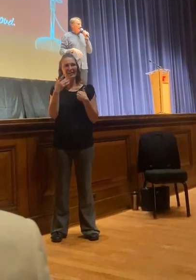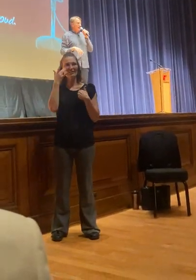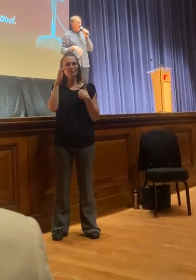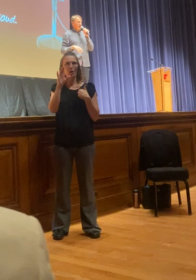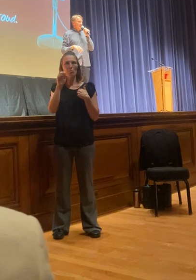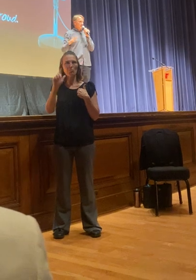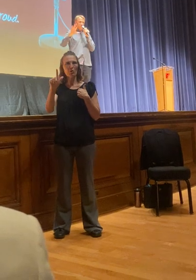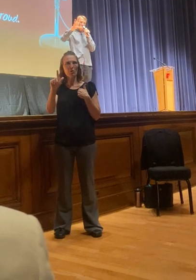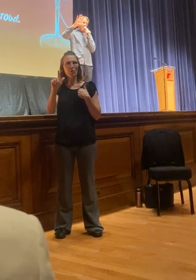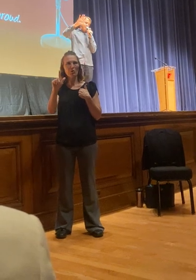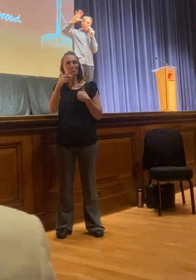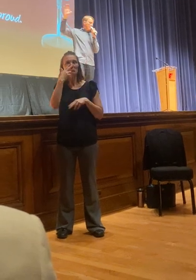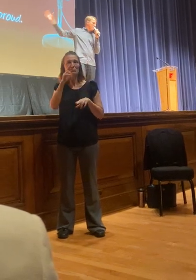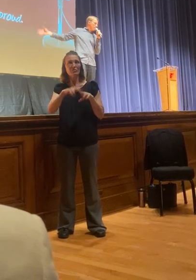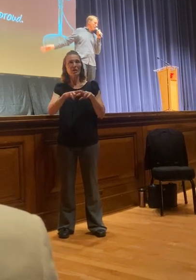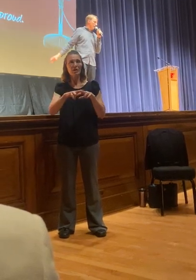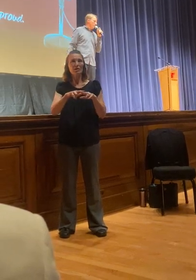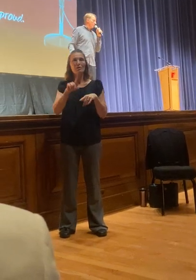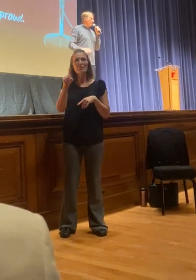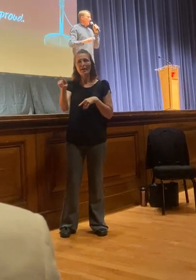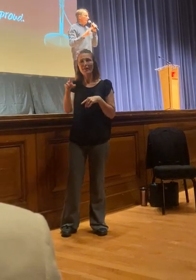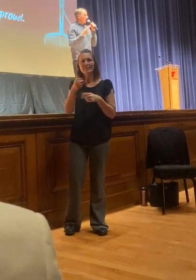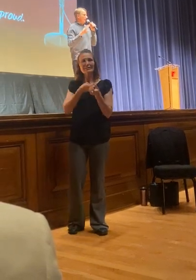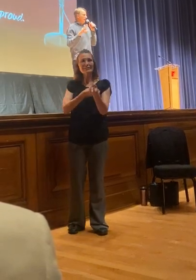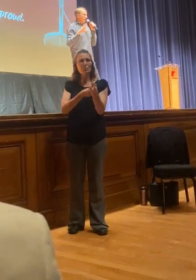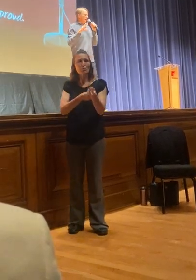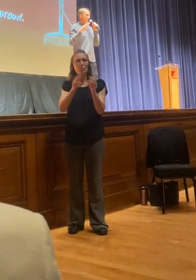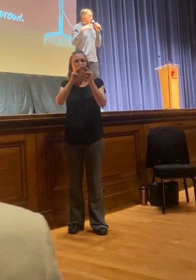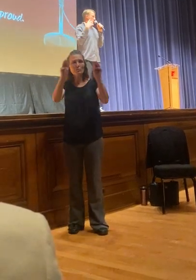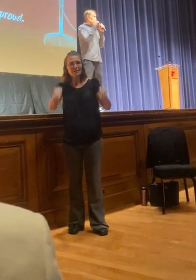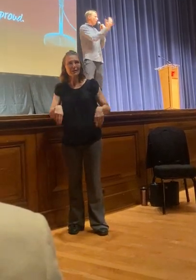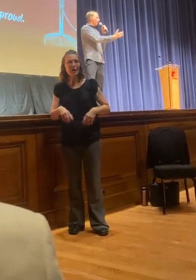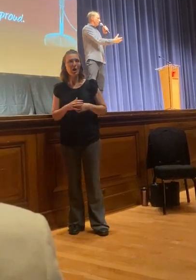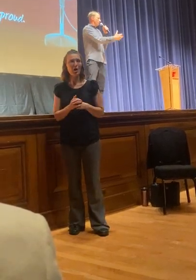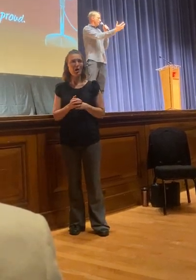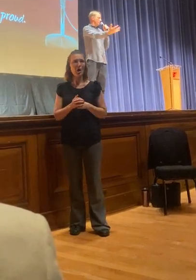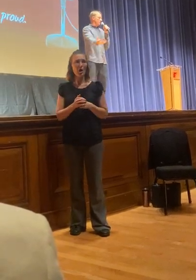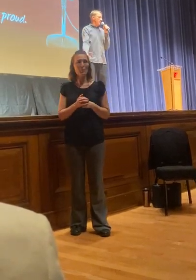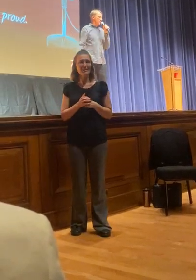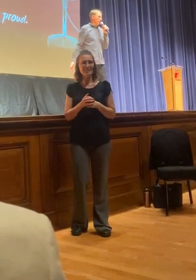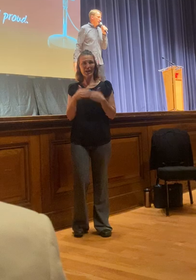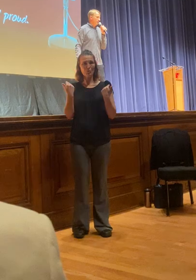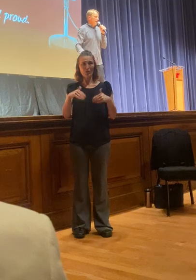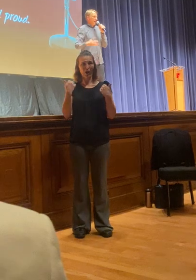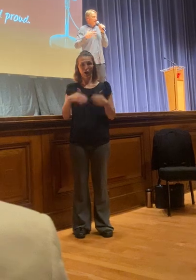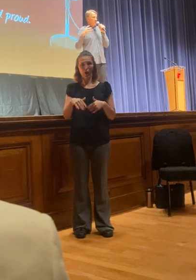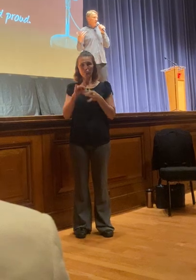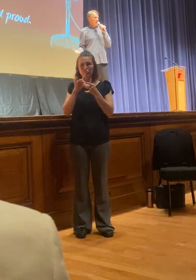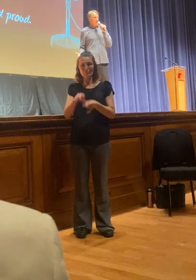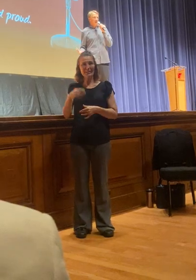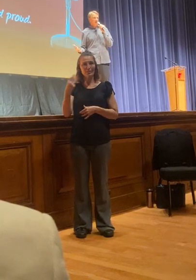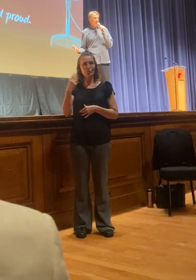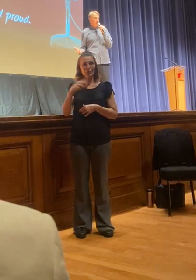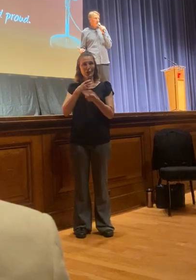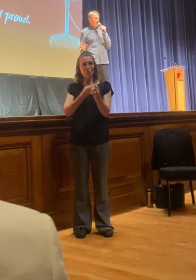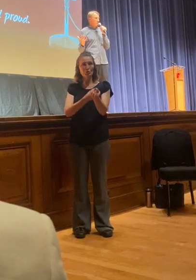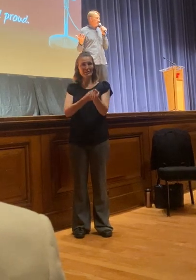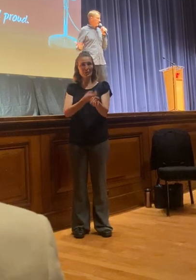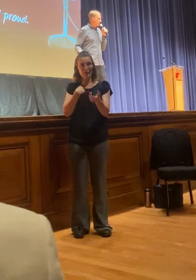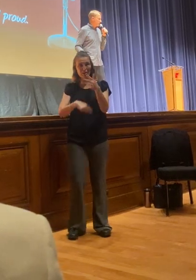and there's, he has a skateboard museum, uh, and, it's just his ode to the history of skateboarding. I showed up, to my